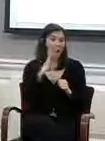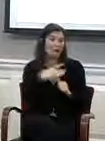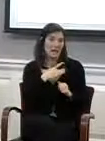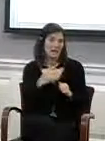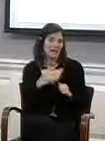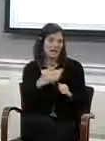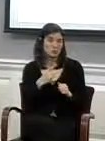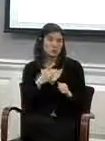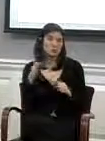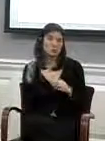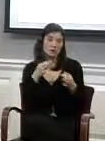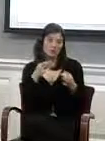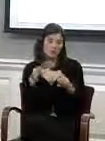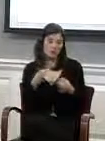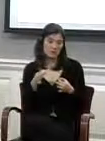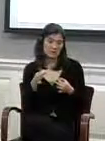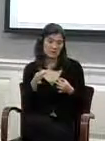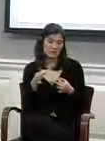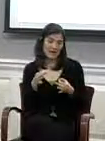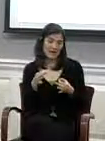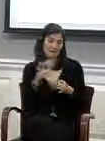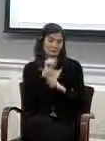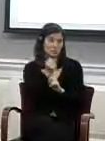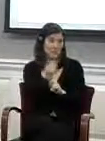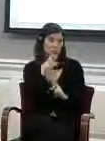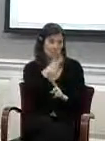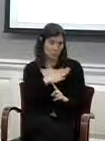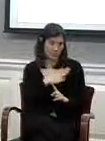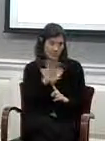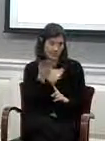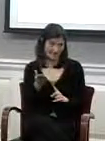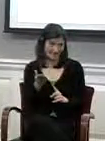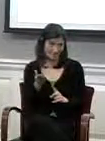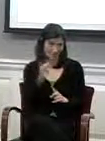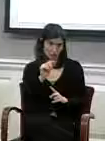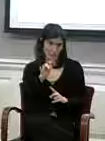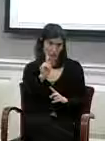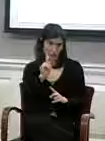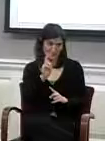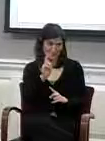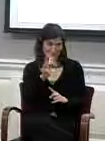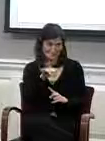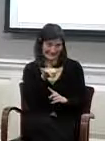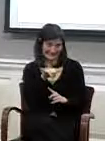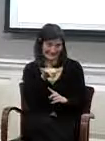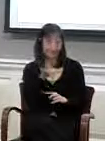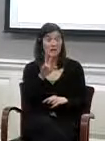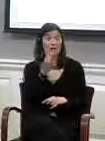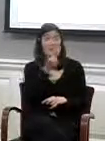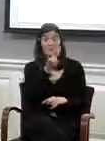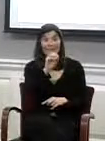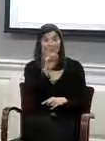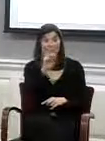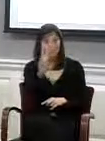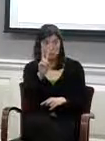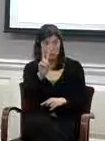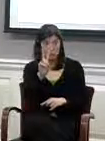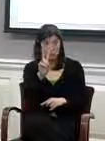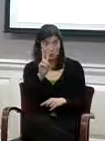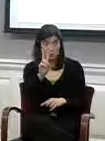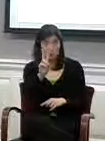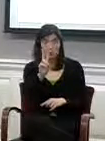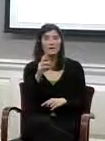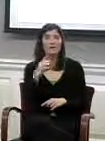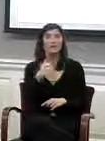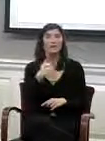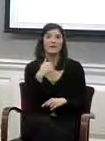for women's conditions and legal protection in Turkey. In 2002, partly in response to pressures related to EU